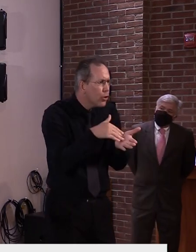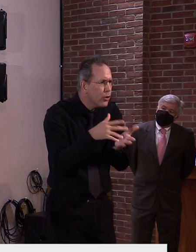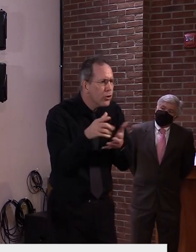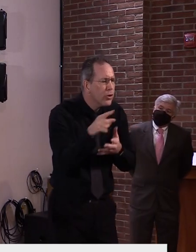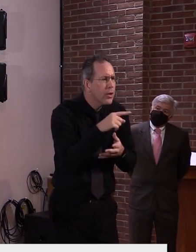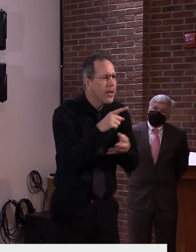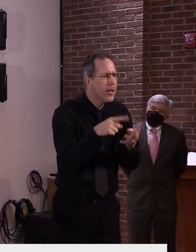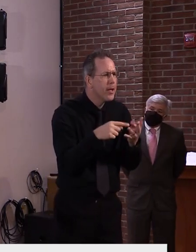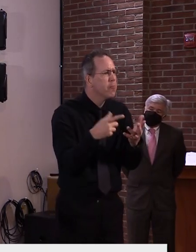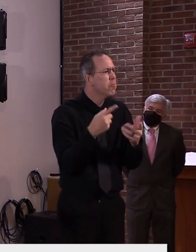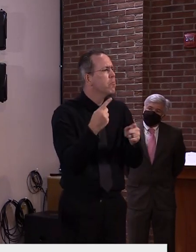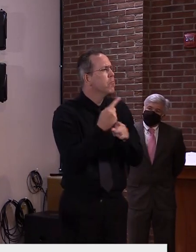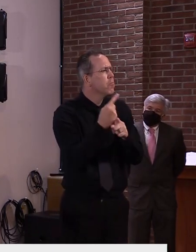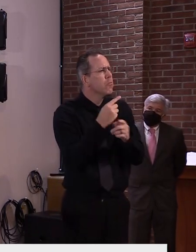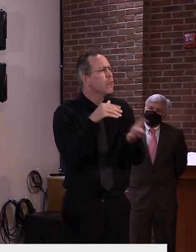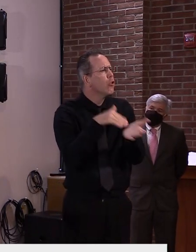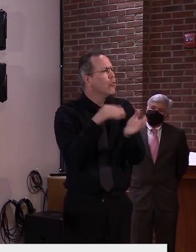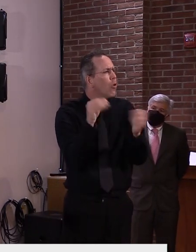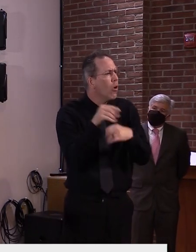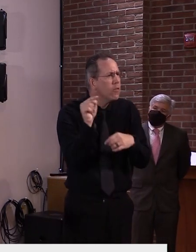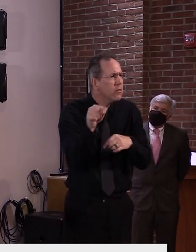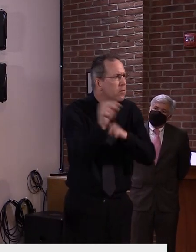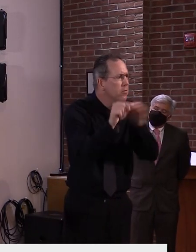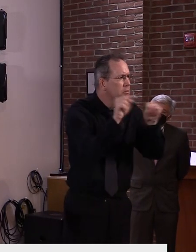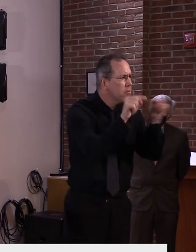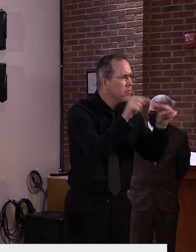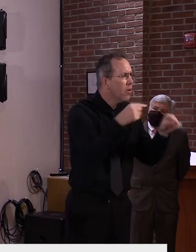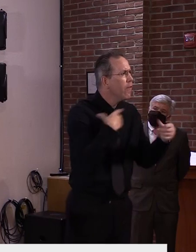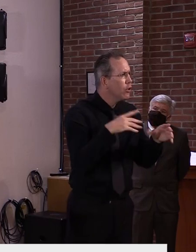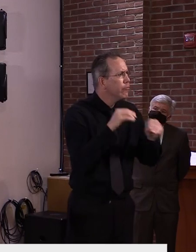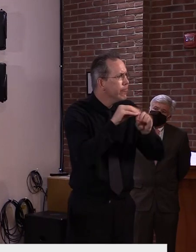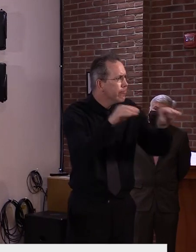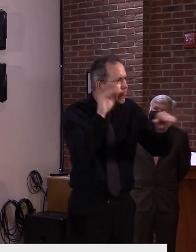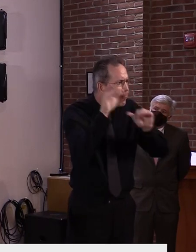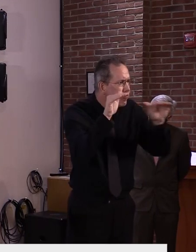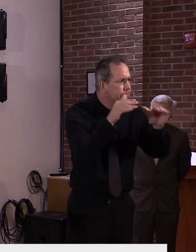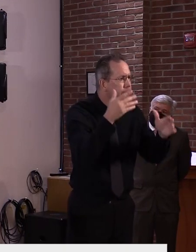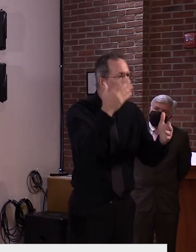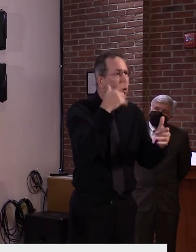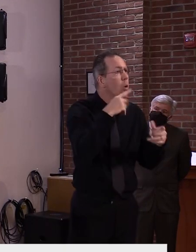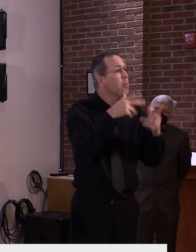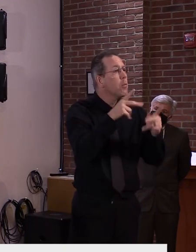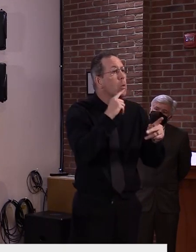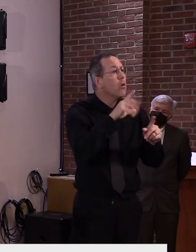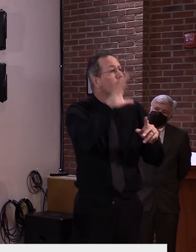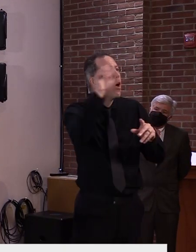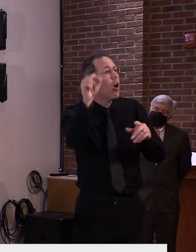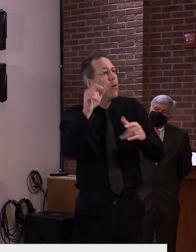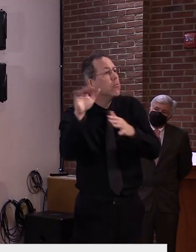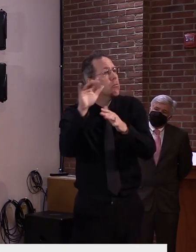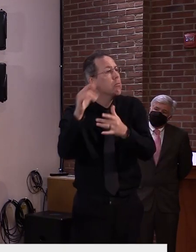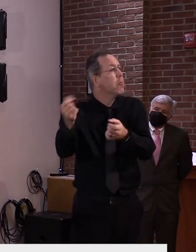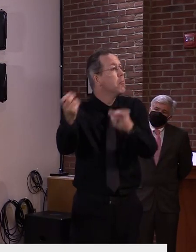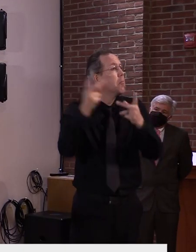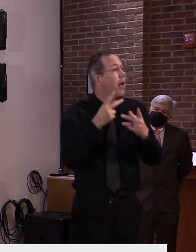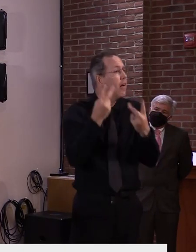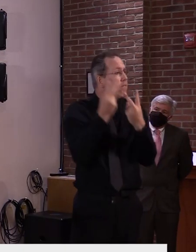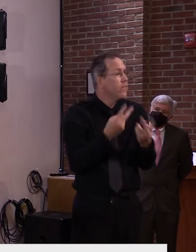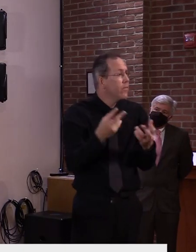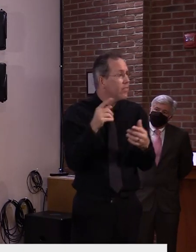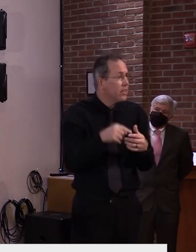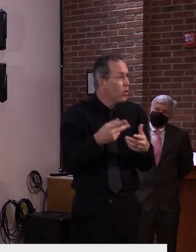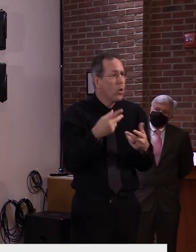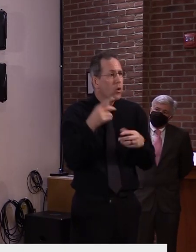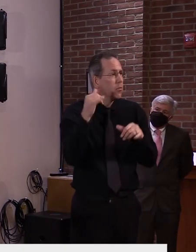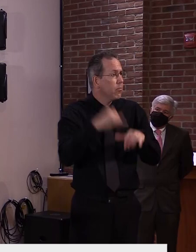this particular need in mind. And I'm happy to announce that yet another bit of progress was made